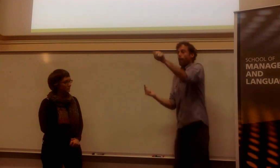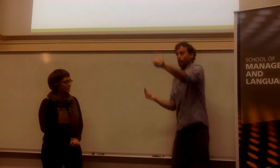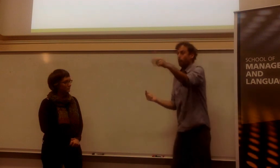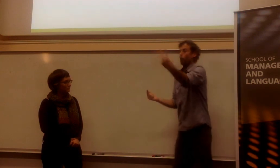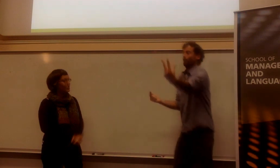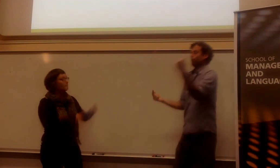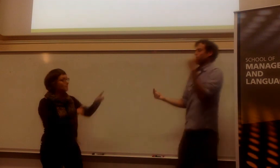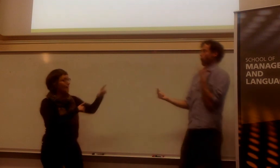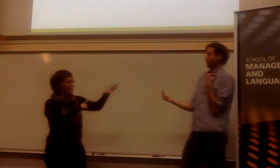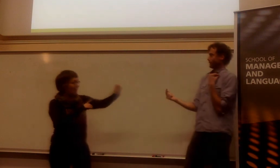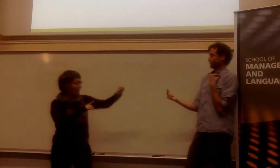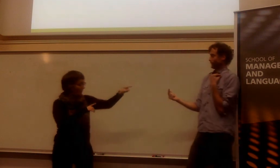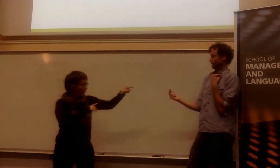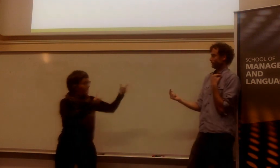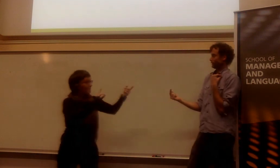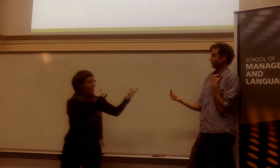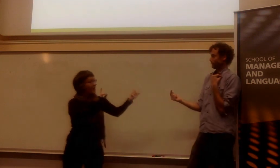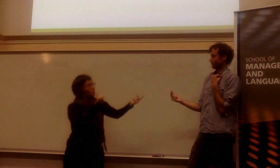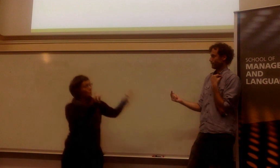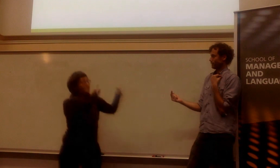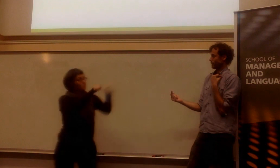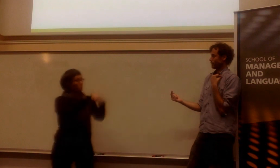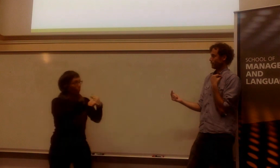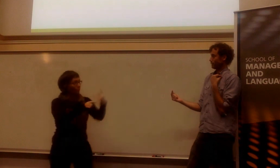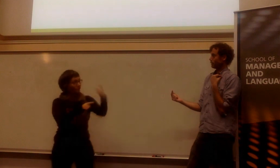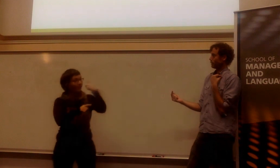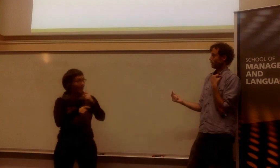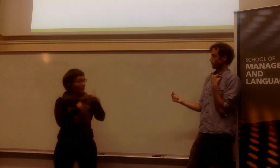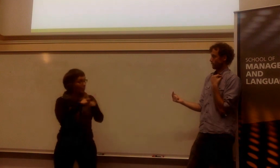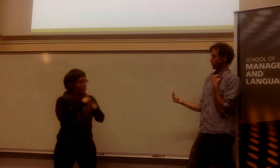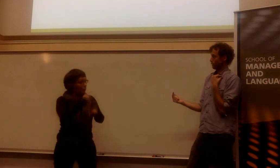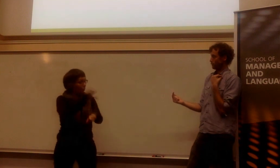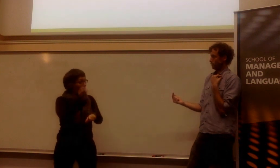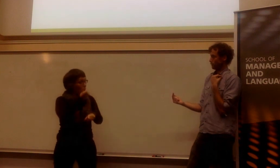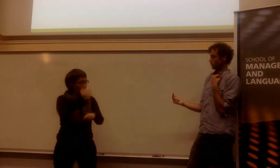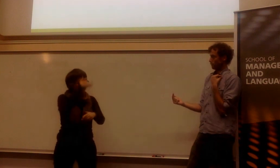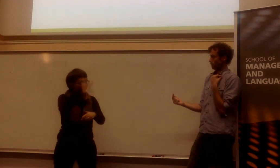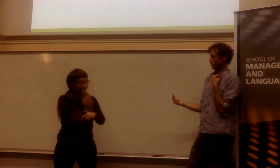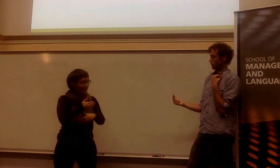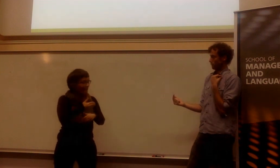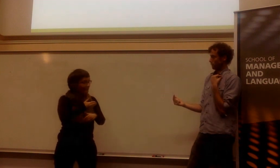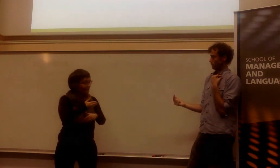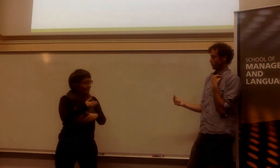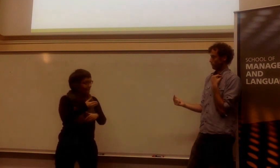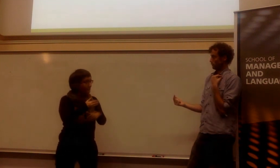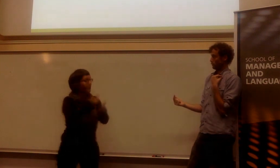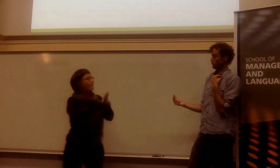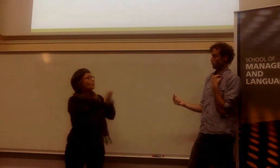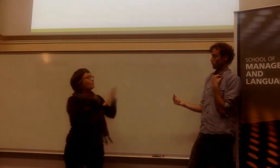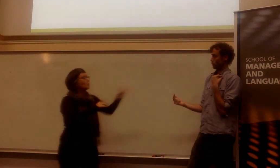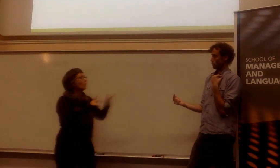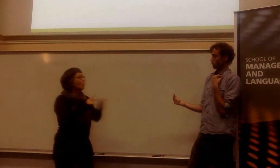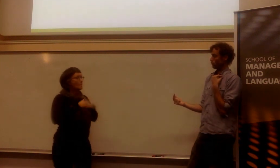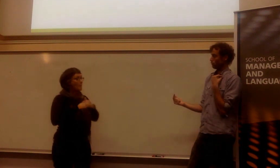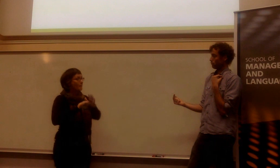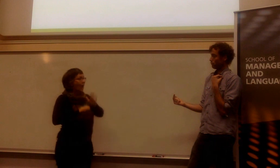Or you could sign and the interpreter would interpret you into English. Okay, but also on the response, when they respond, is